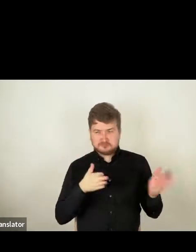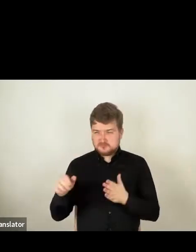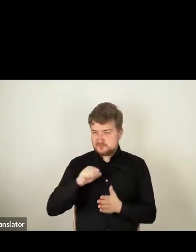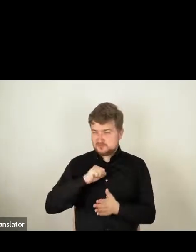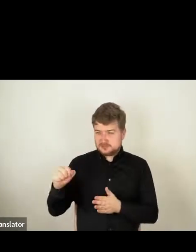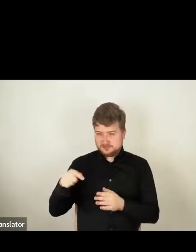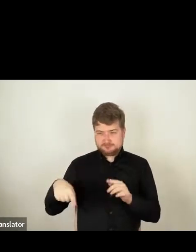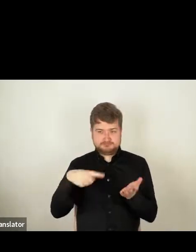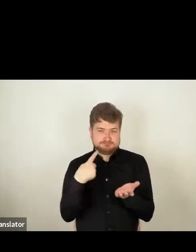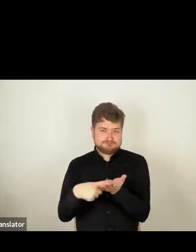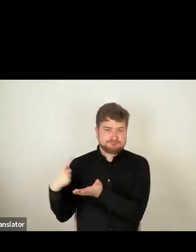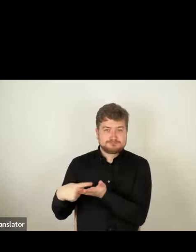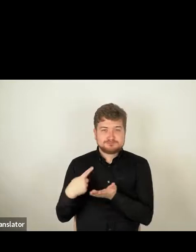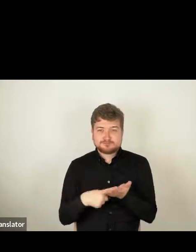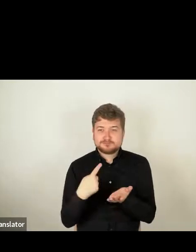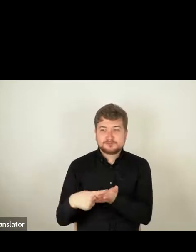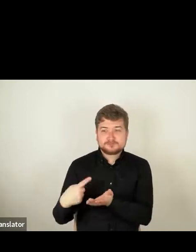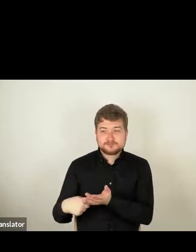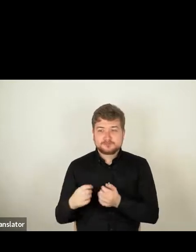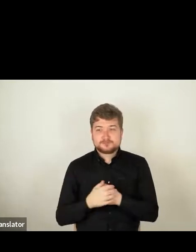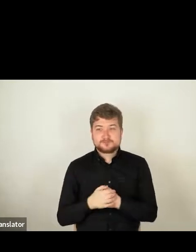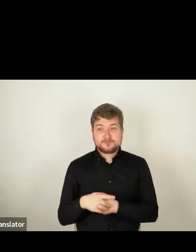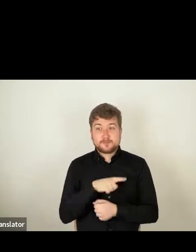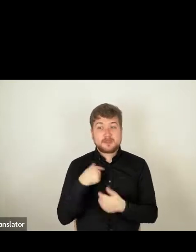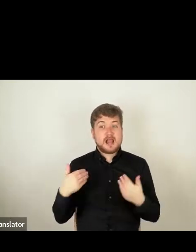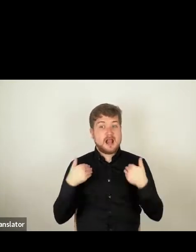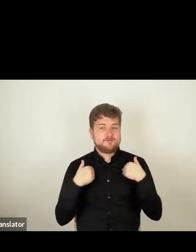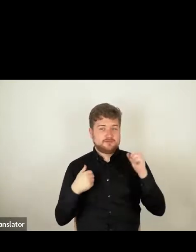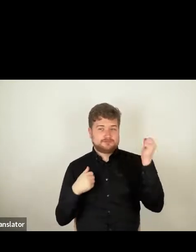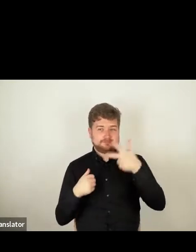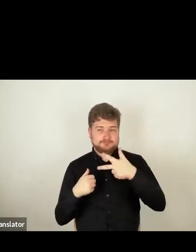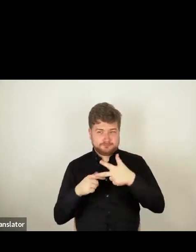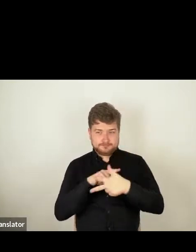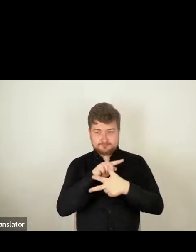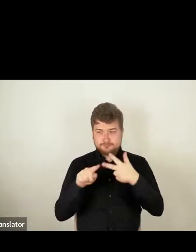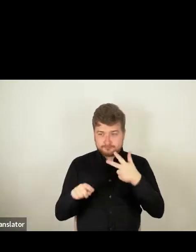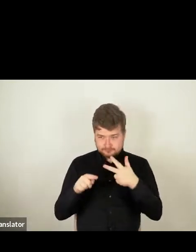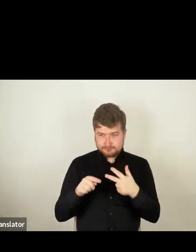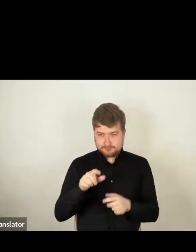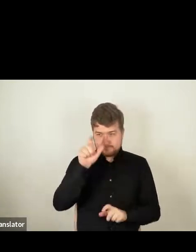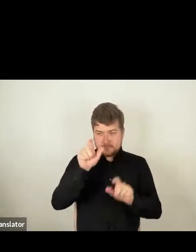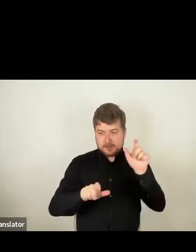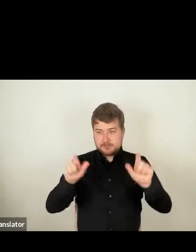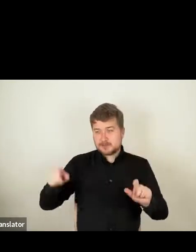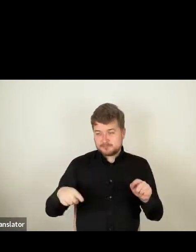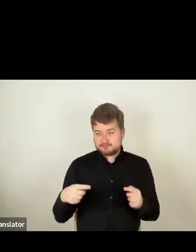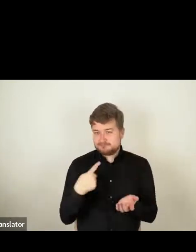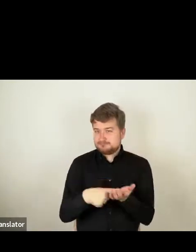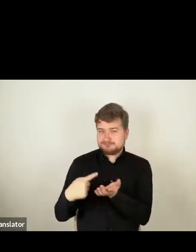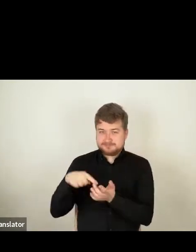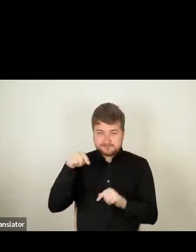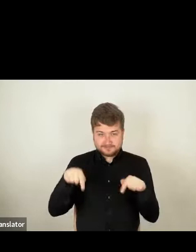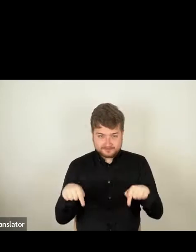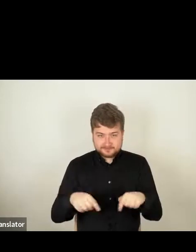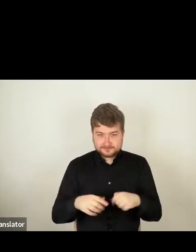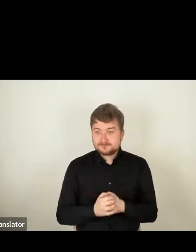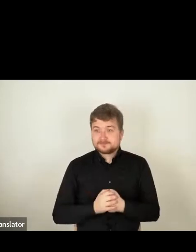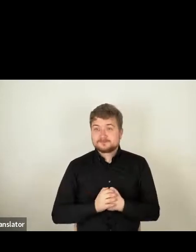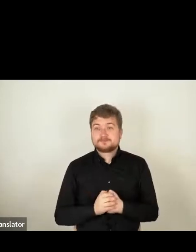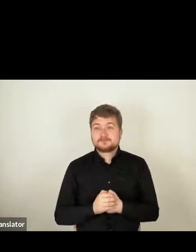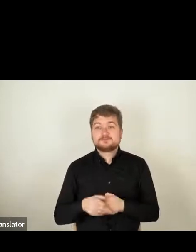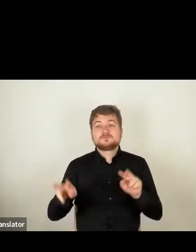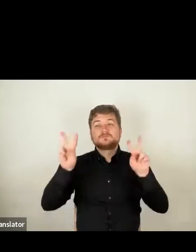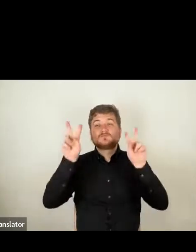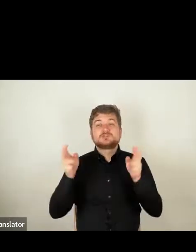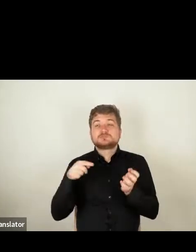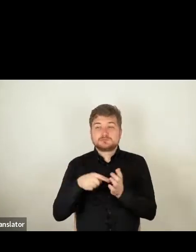three passionate speakers to introduce us to the parliamentary perspective of realizing gender equality.